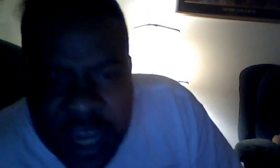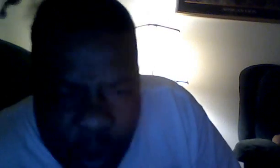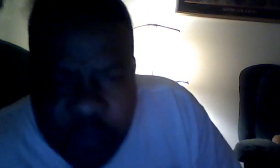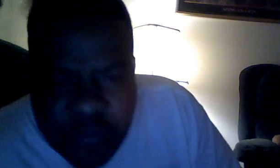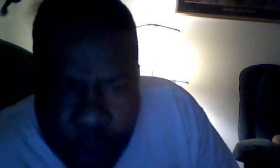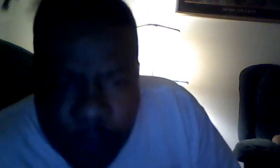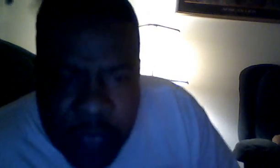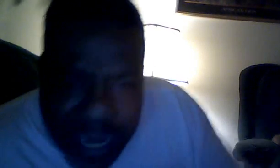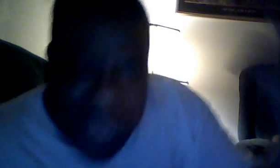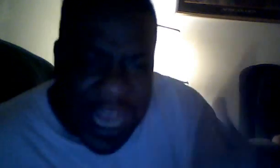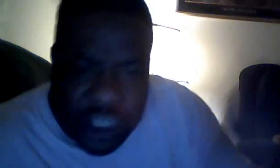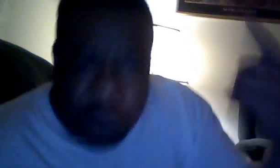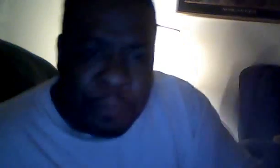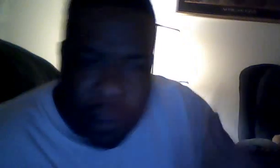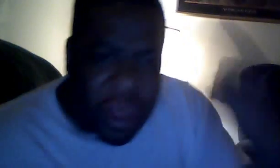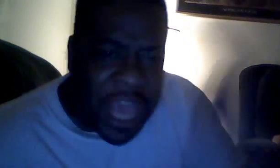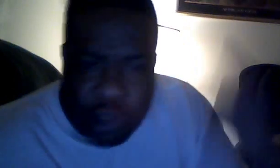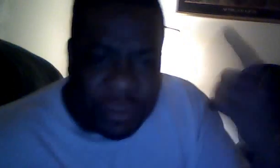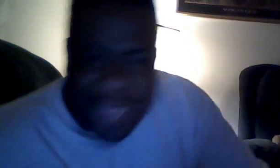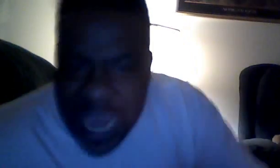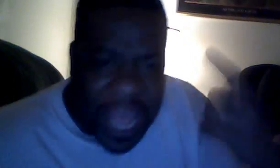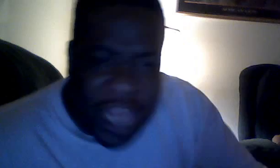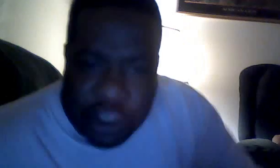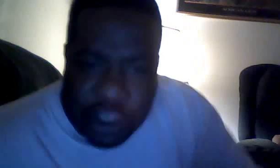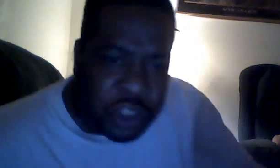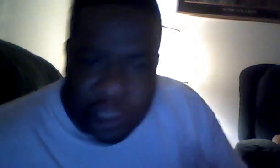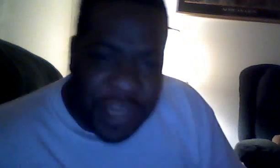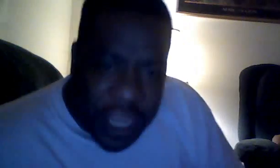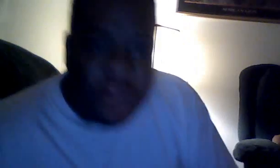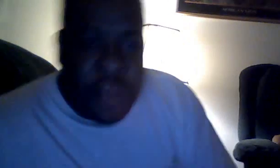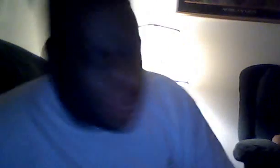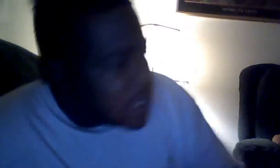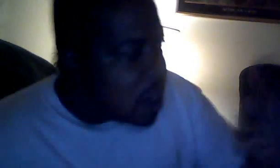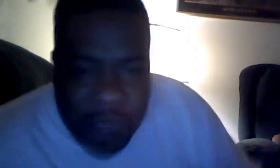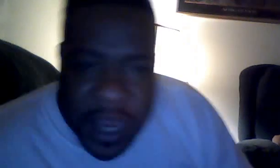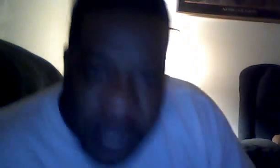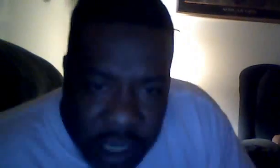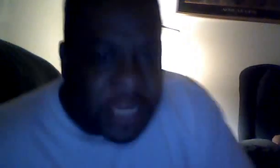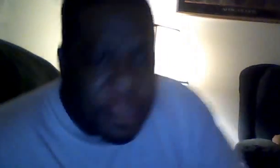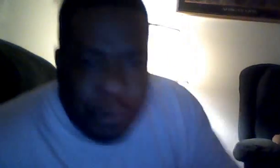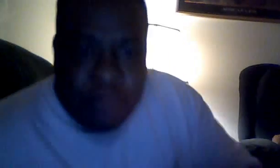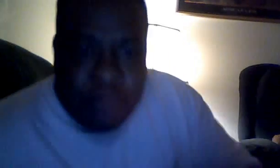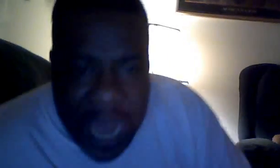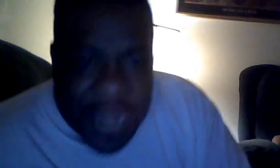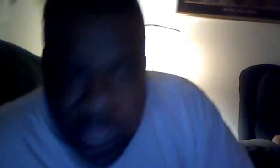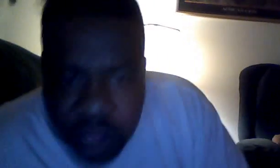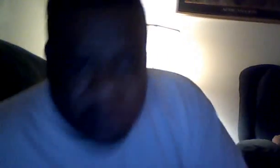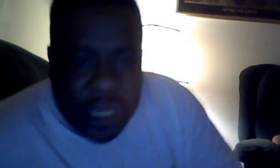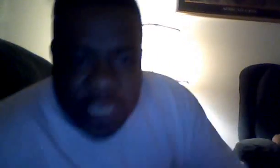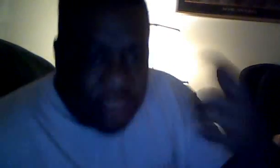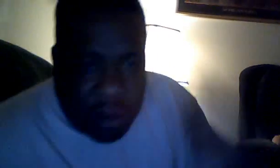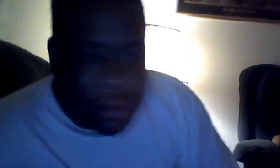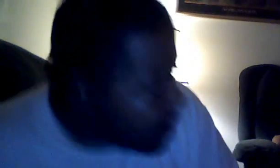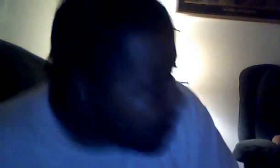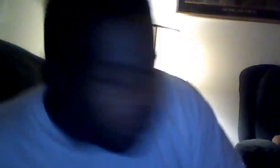know, folks. Now ask your brother, ask your daddy, ask your sister, nigga. That I'm that nigga that be riding out here looking killer.